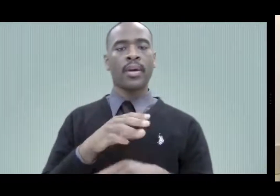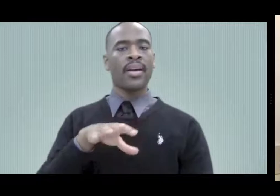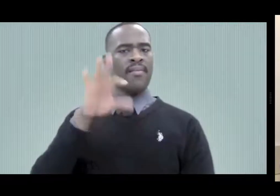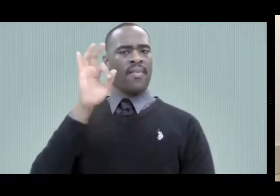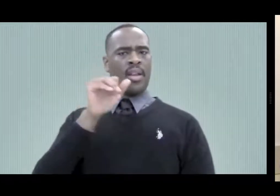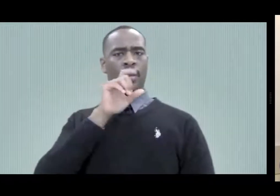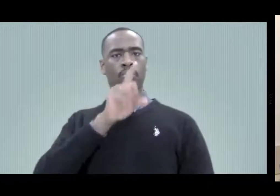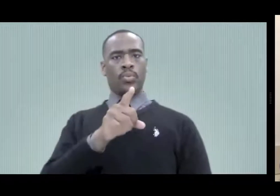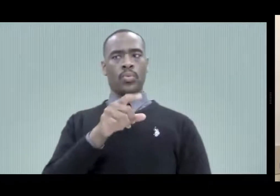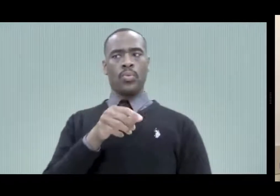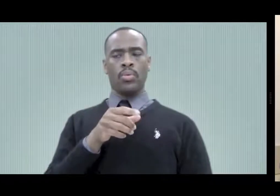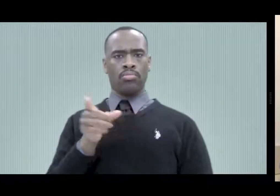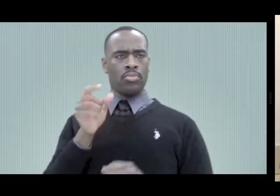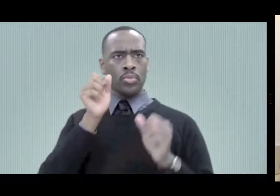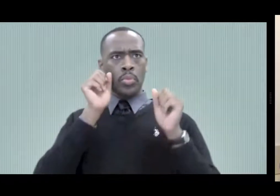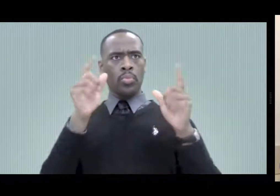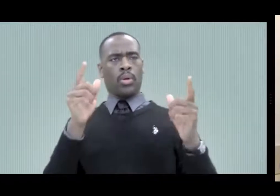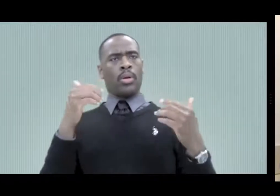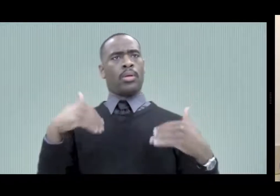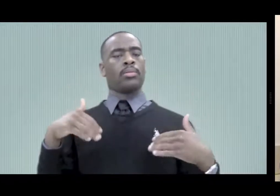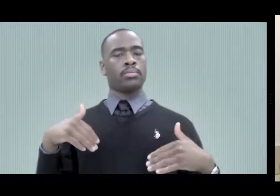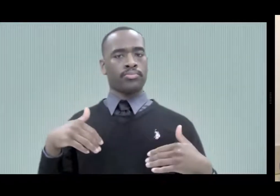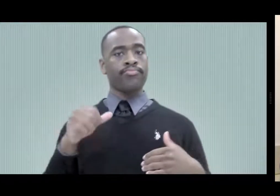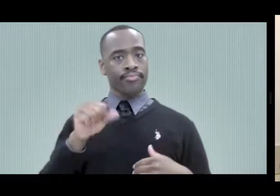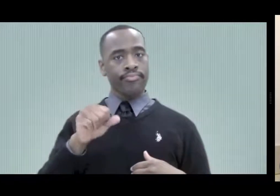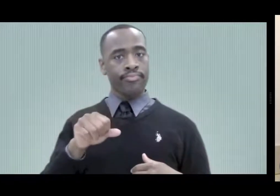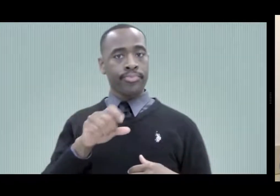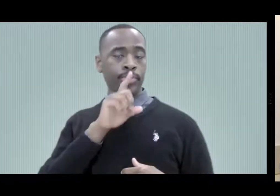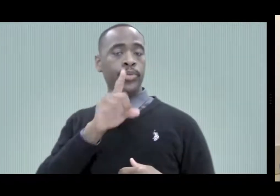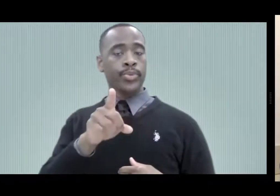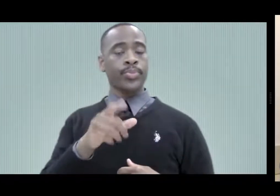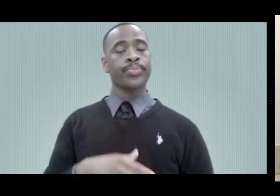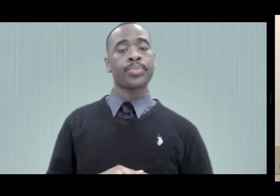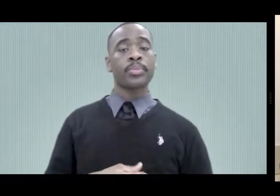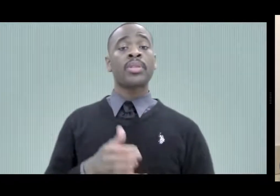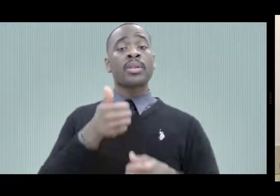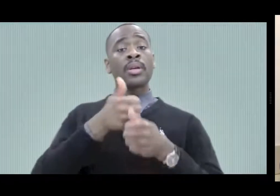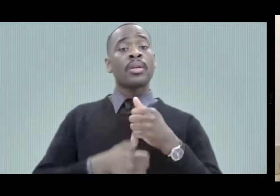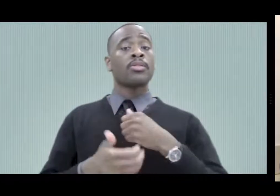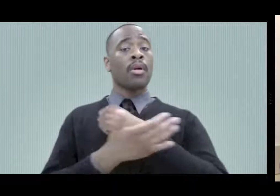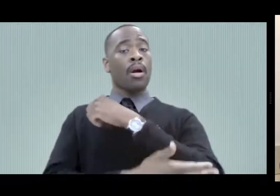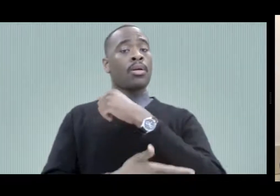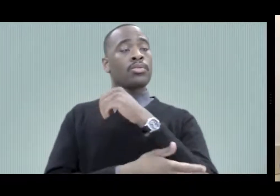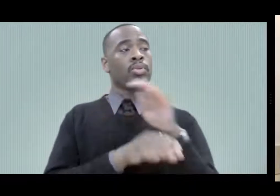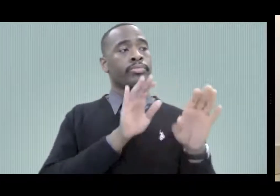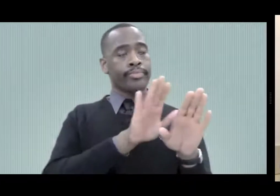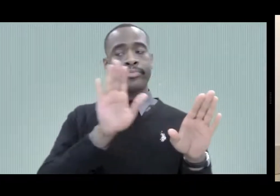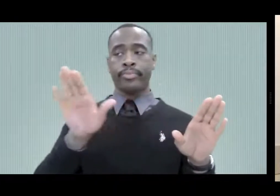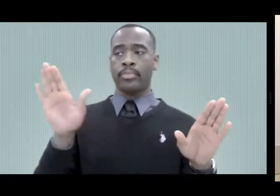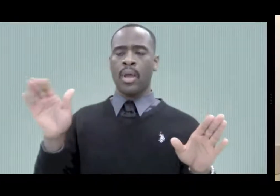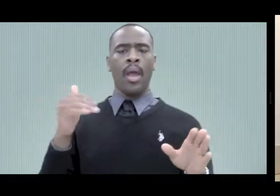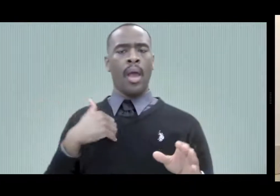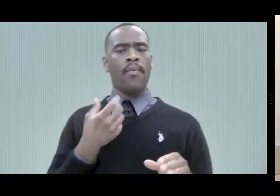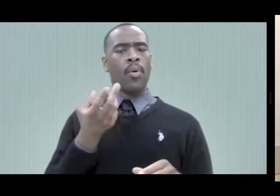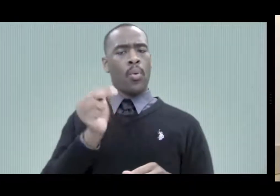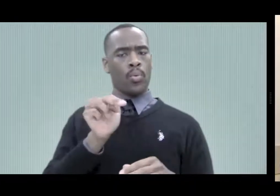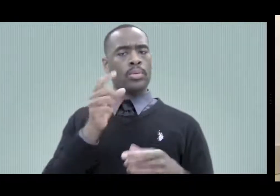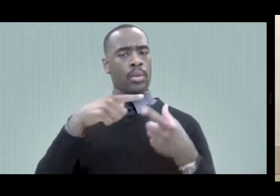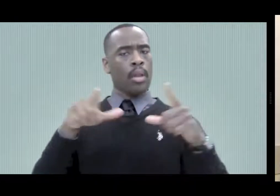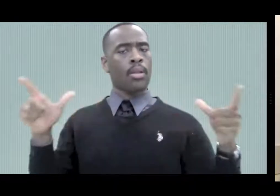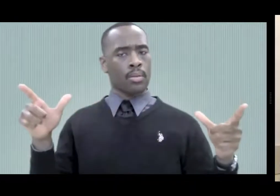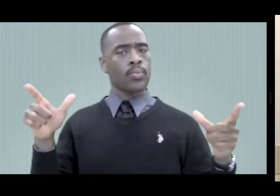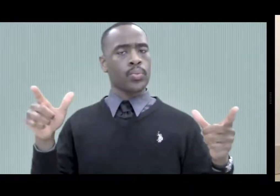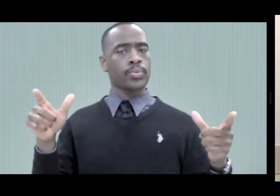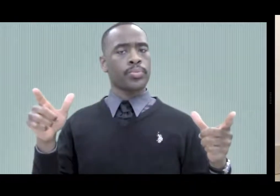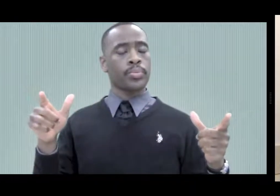When people first see ASL, they automatically assume that it's universal. They don't realize that each country